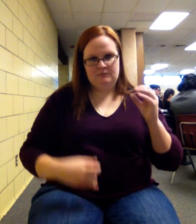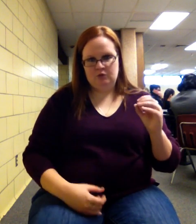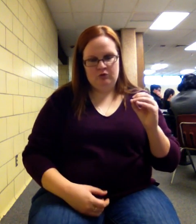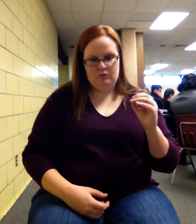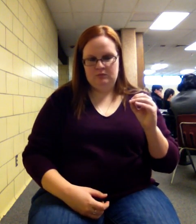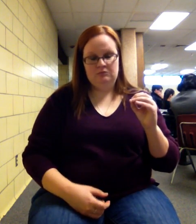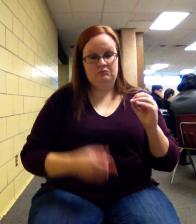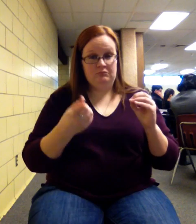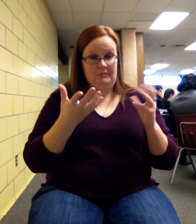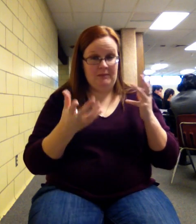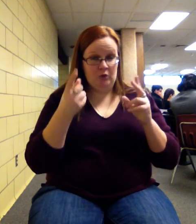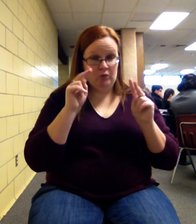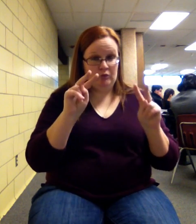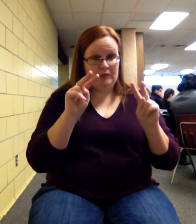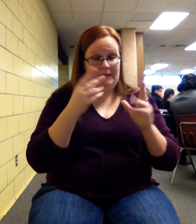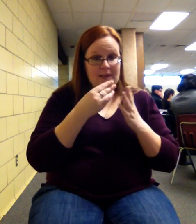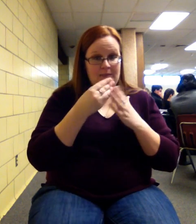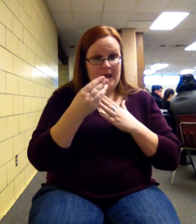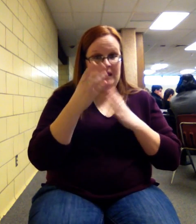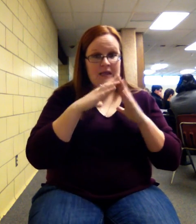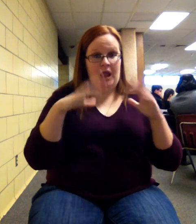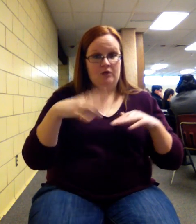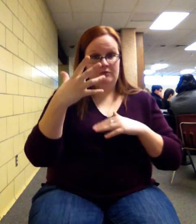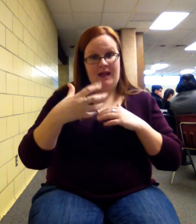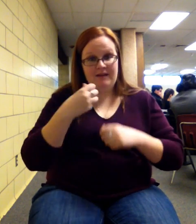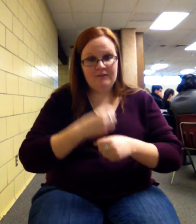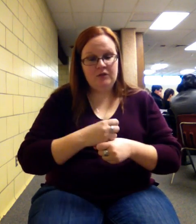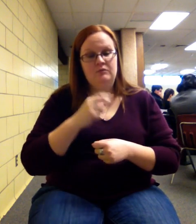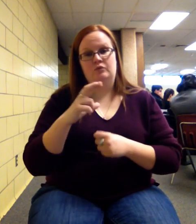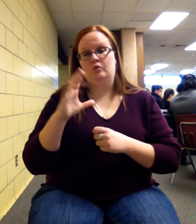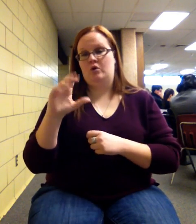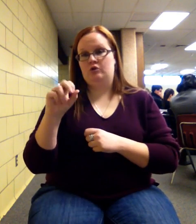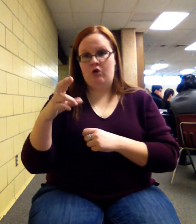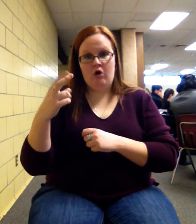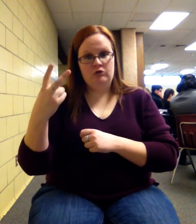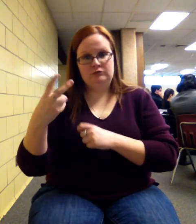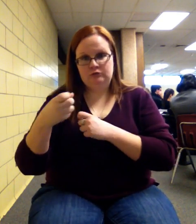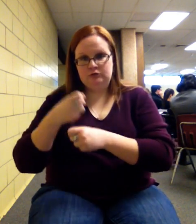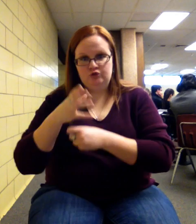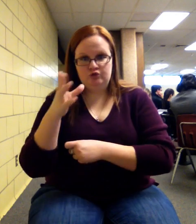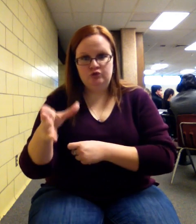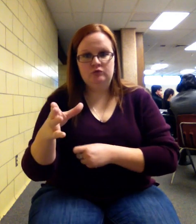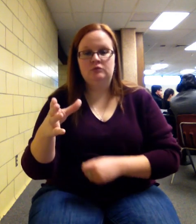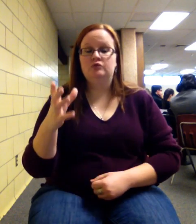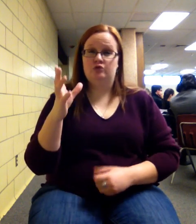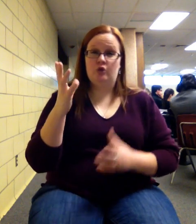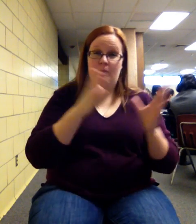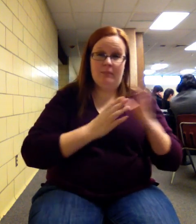looking at buying a house in 5 years, or you might be looking at buying a car in 2 years. So you're forward planning. So they're saying, okay, we're